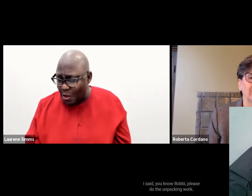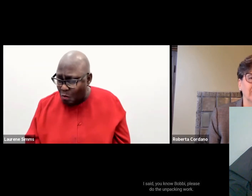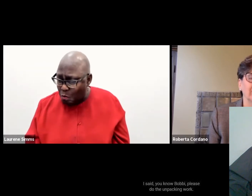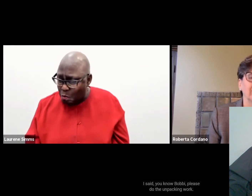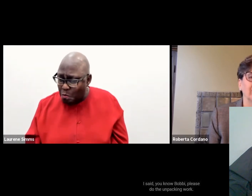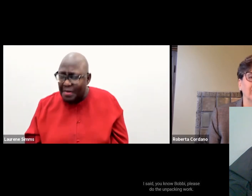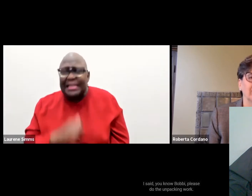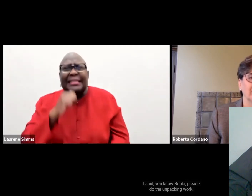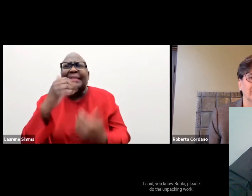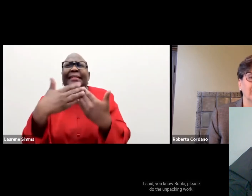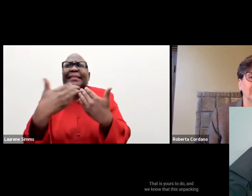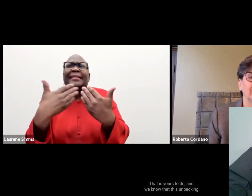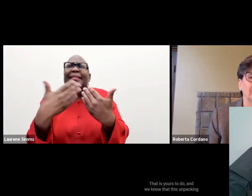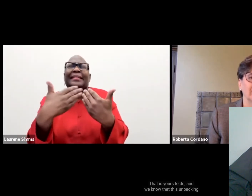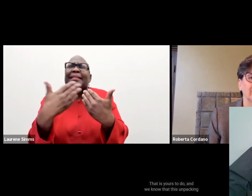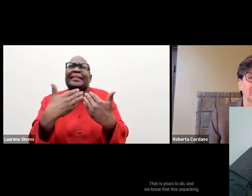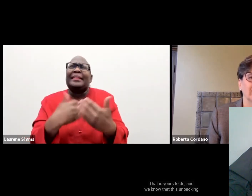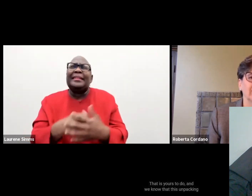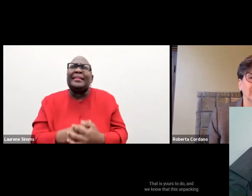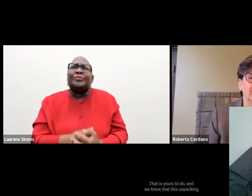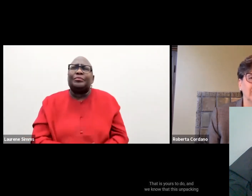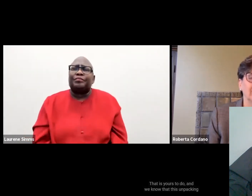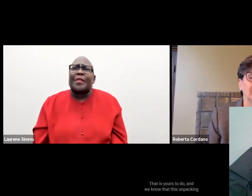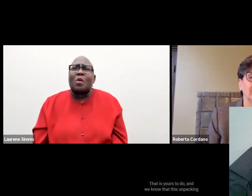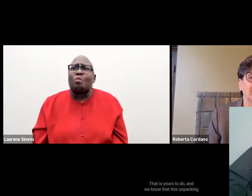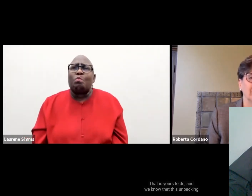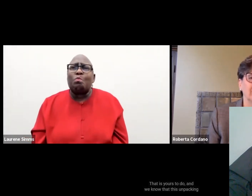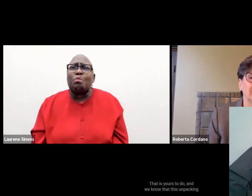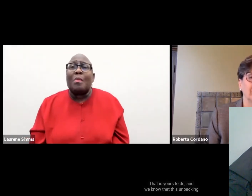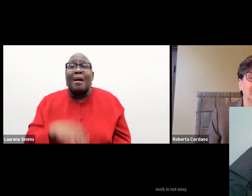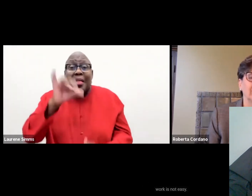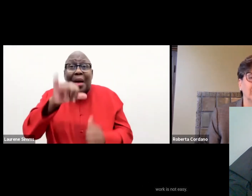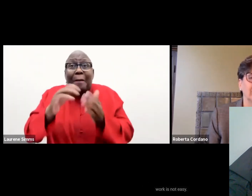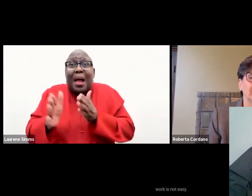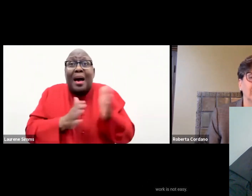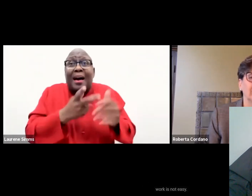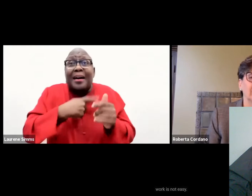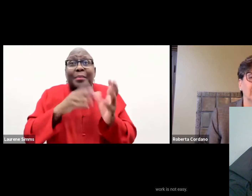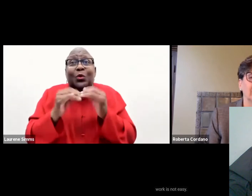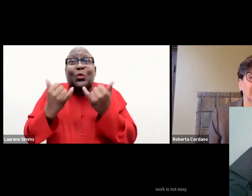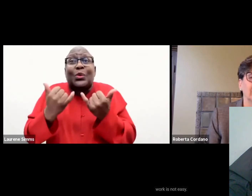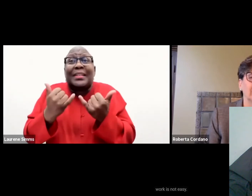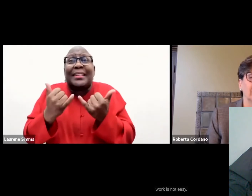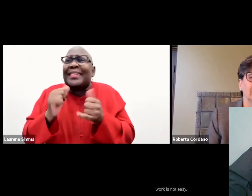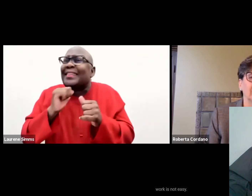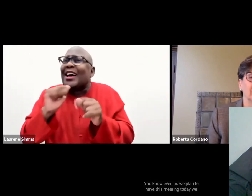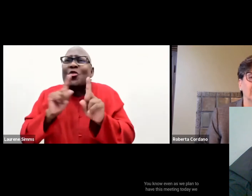So please, Bobby, would you do the unpacking of the work? I know it's not easy.